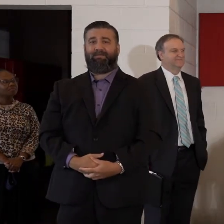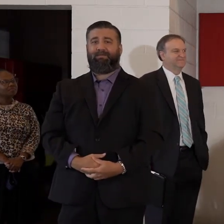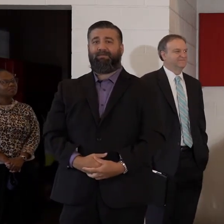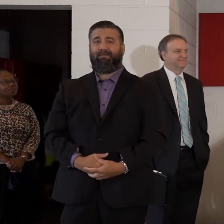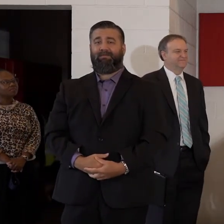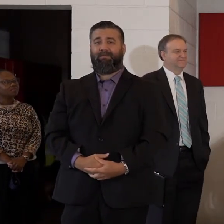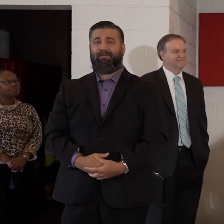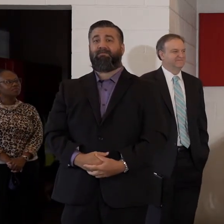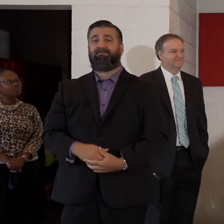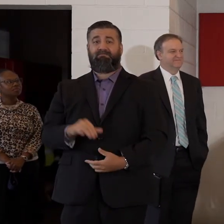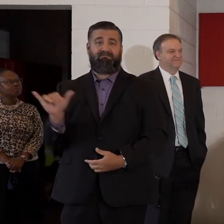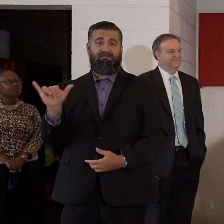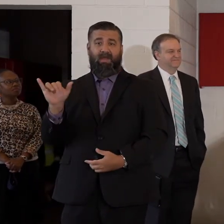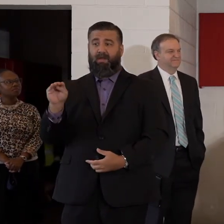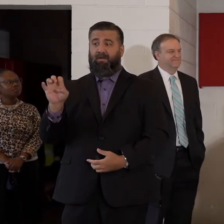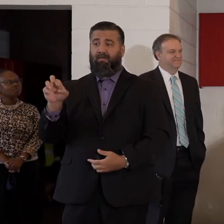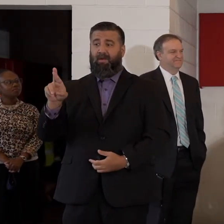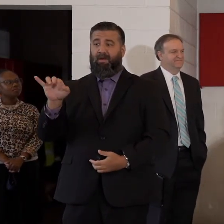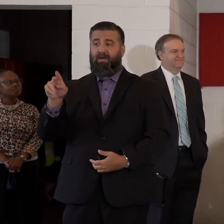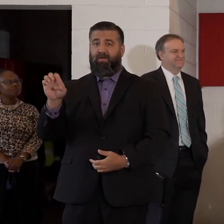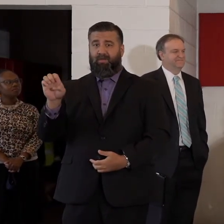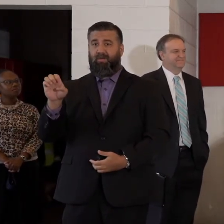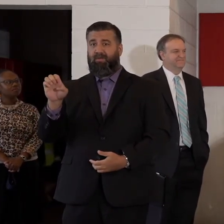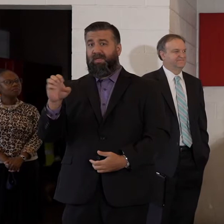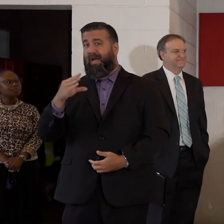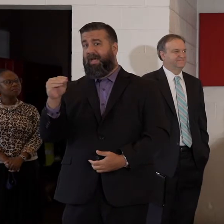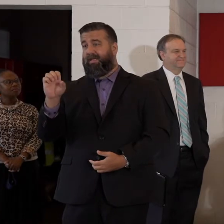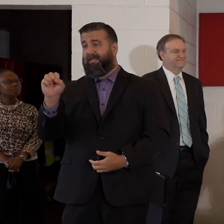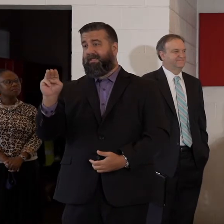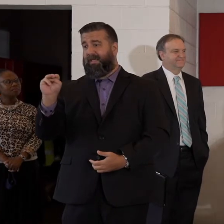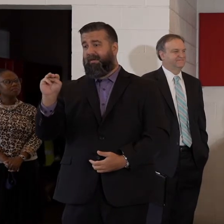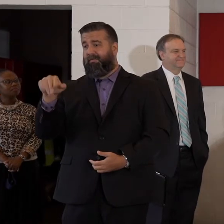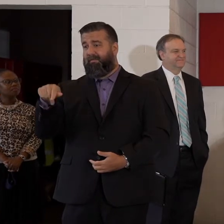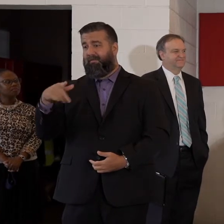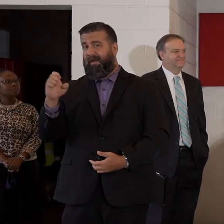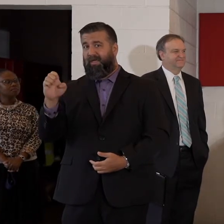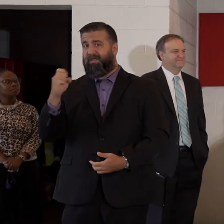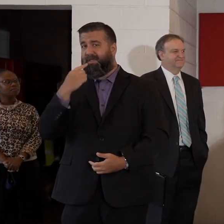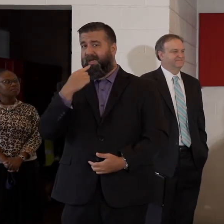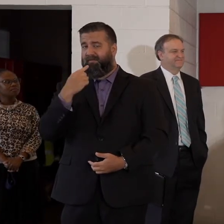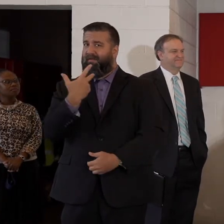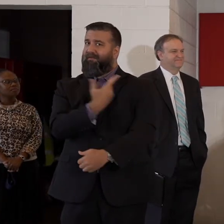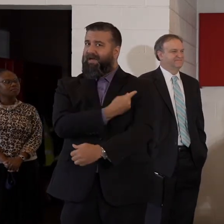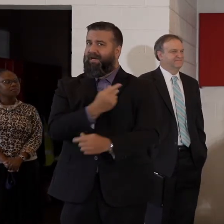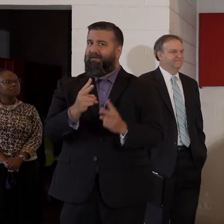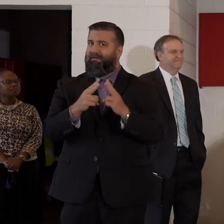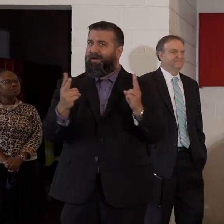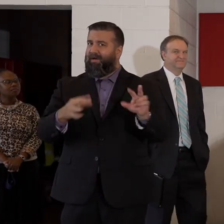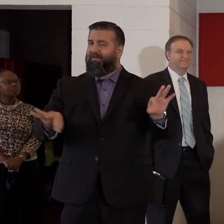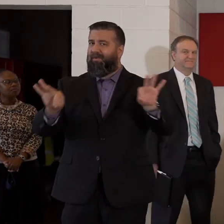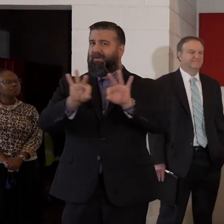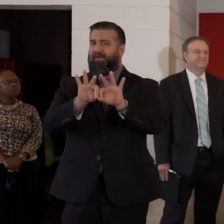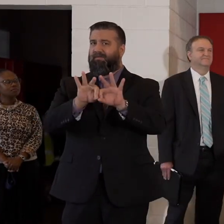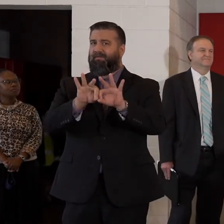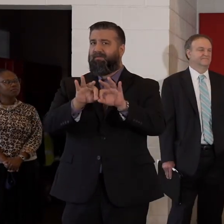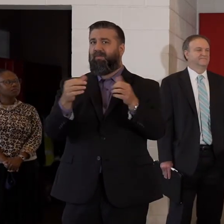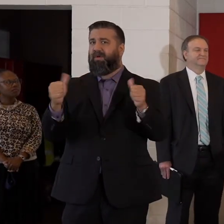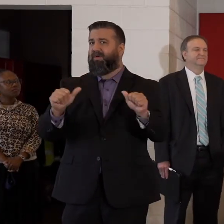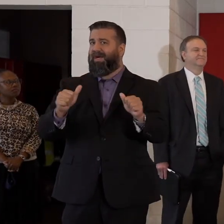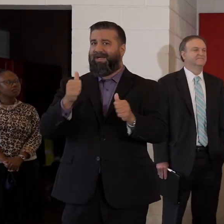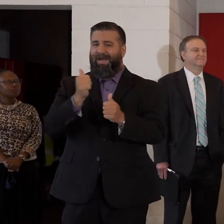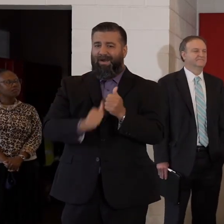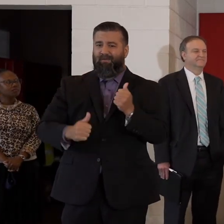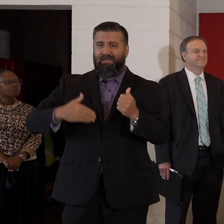As Mayor Jones and Sam Page have said, the vaccination is very important to get, and we're trying to take every step we